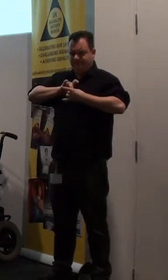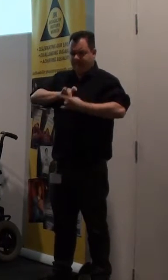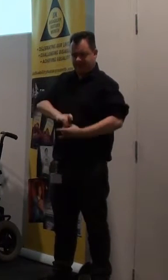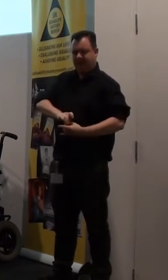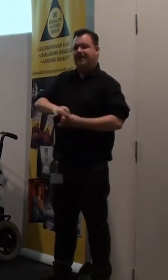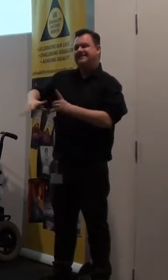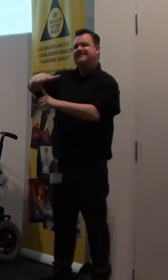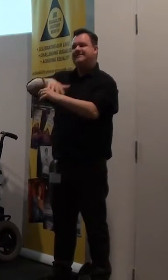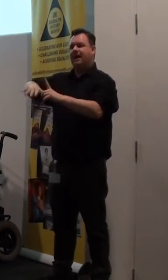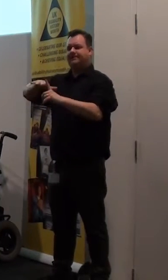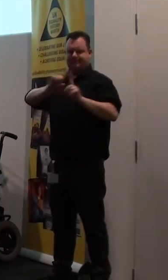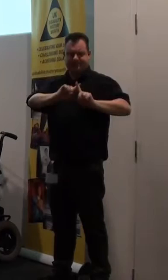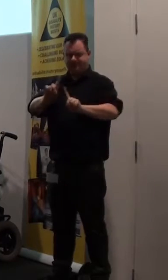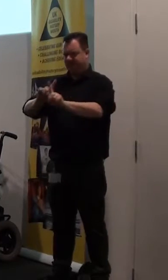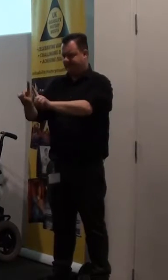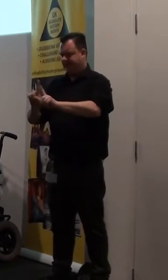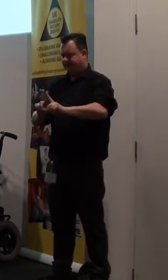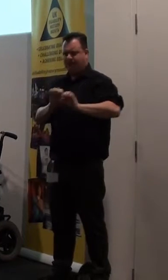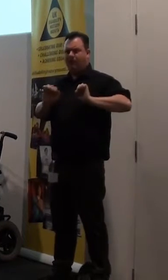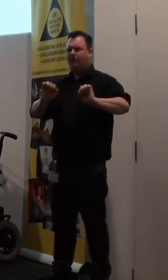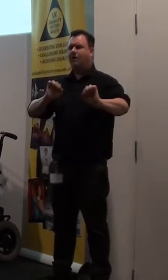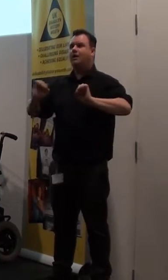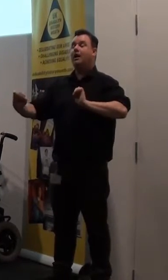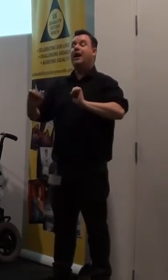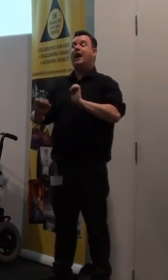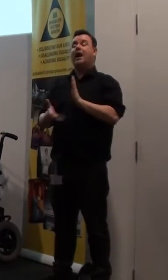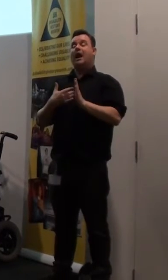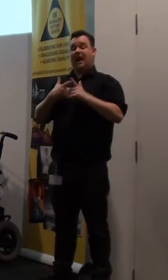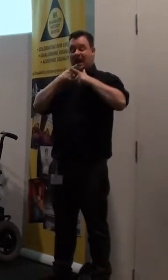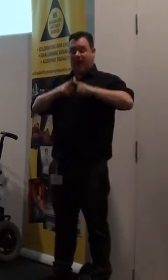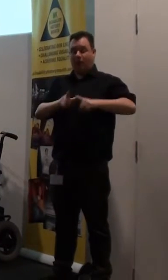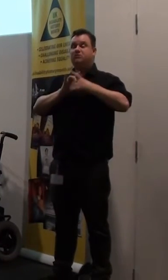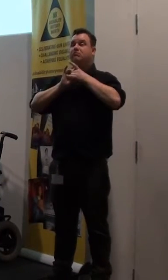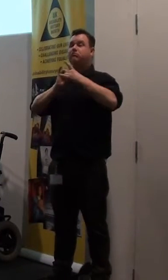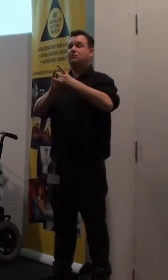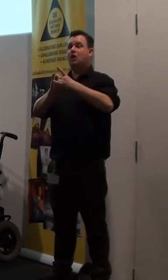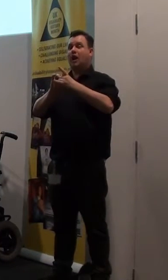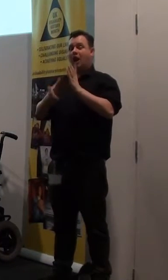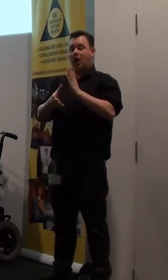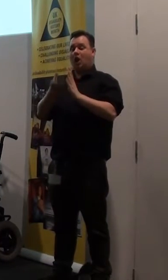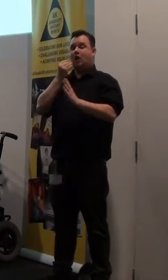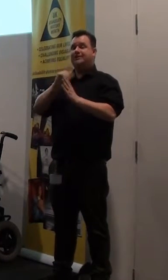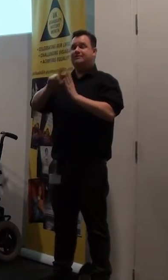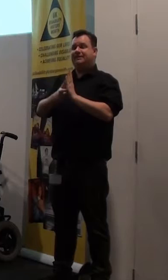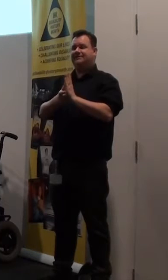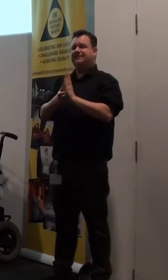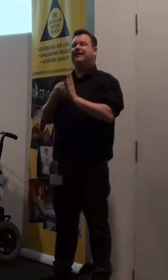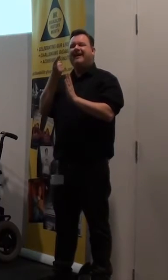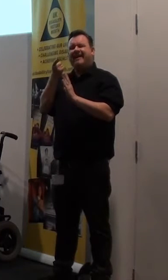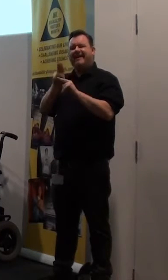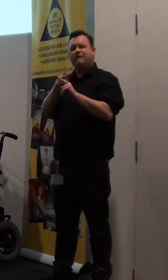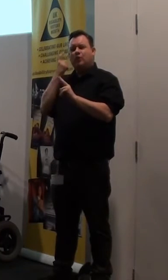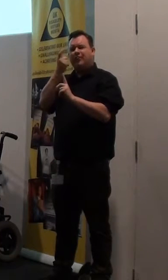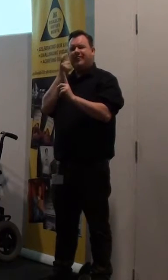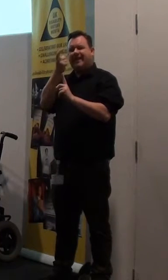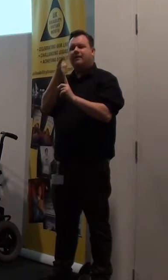of societies that we live in. And the language of learning disability, I think illustrates this fantastically well. If you think about the language, so